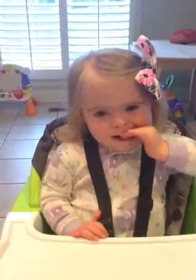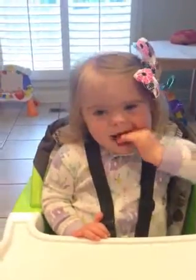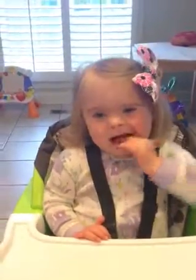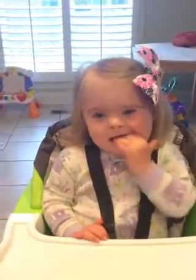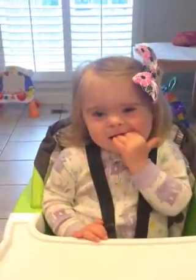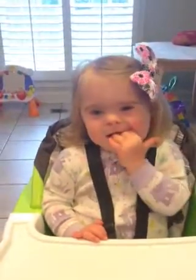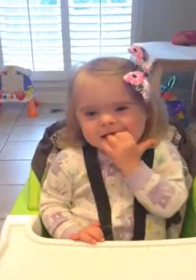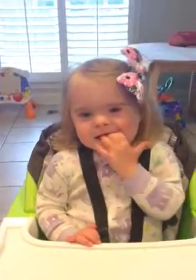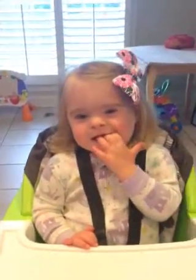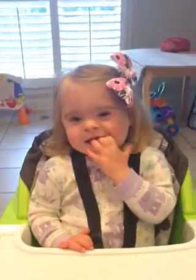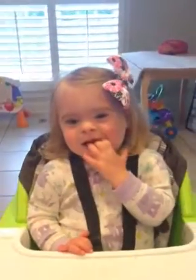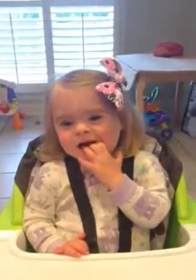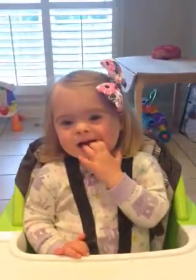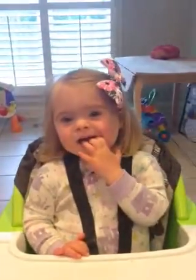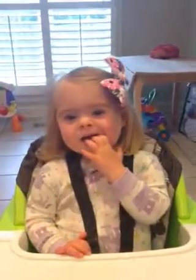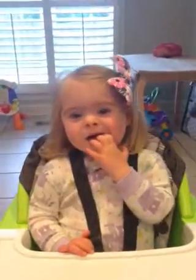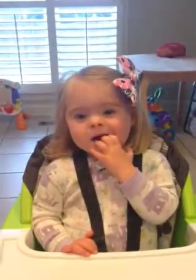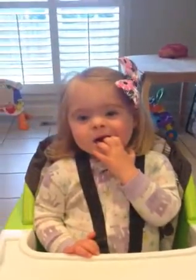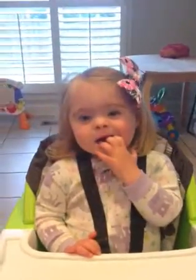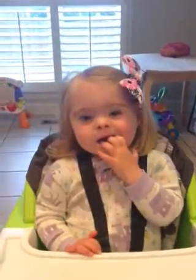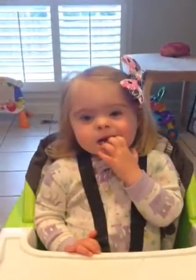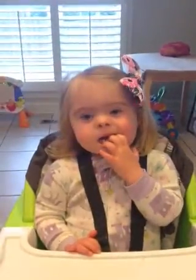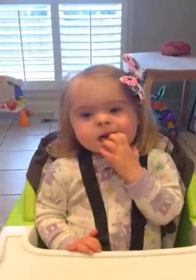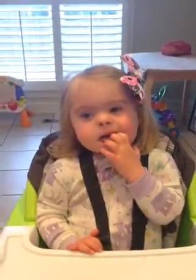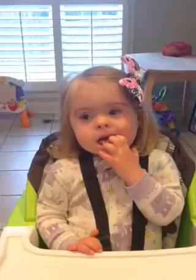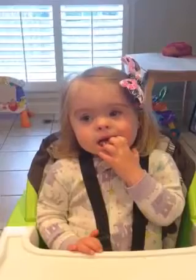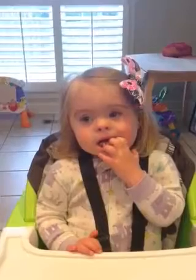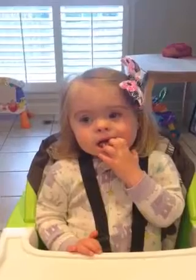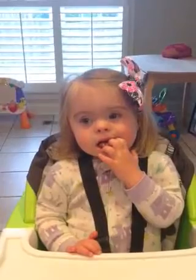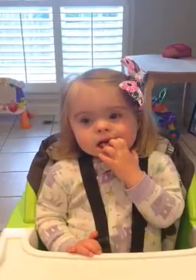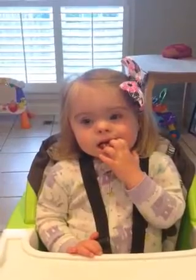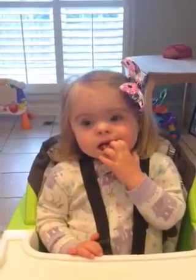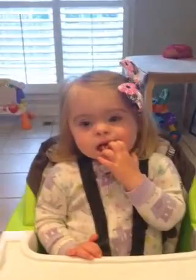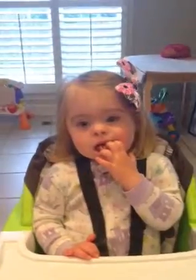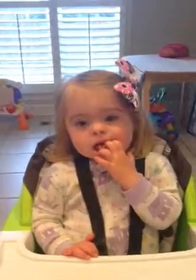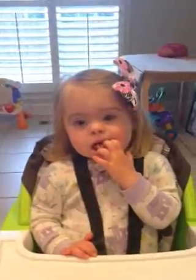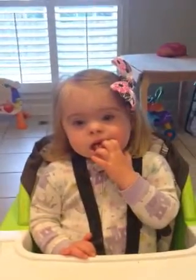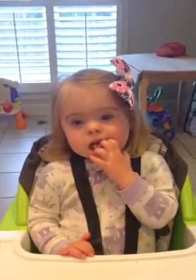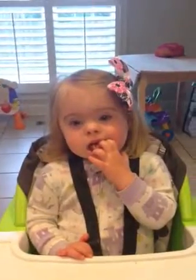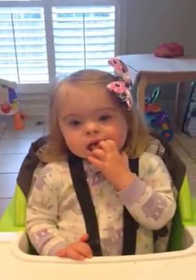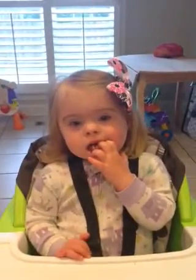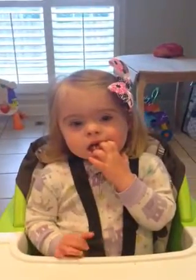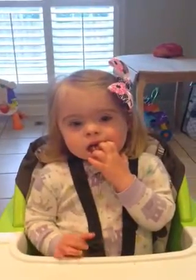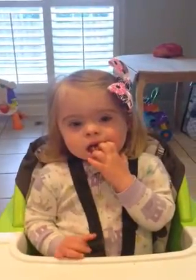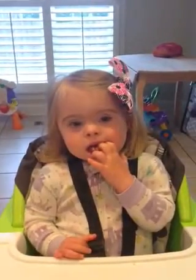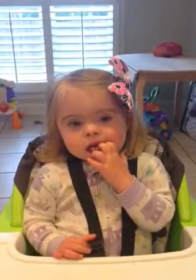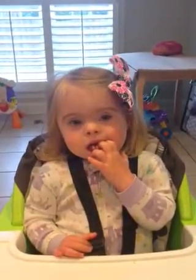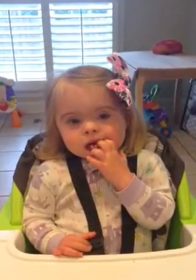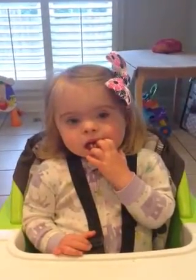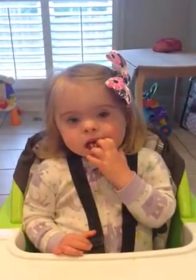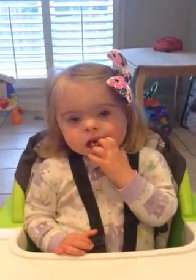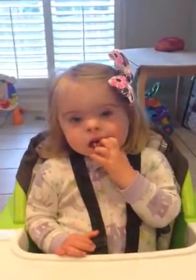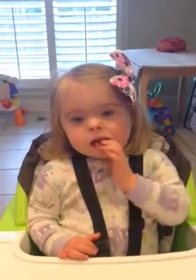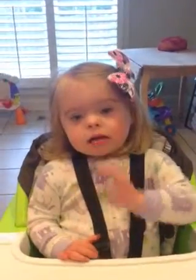know duck. Duck. That one looks a lot like bird. Can you say duck?